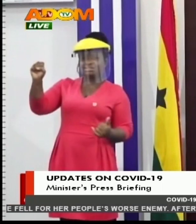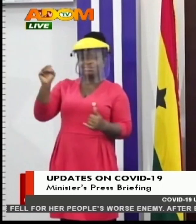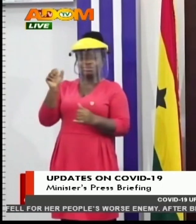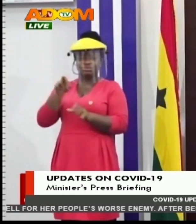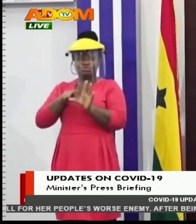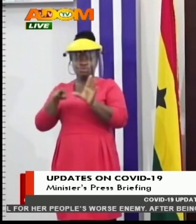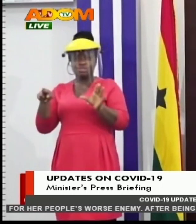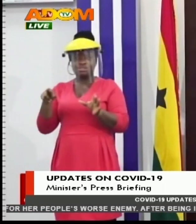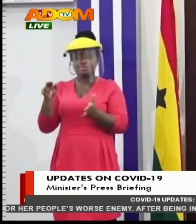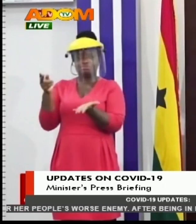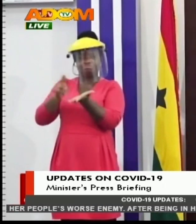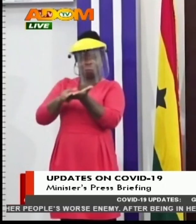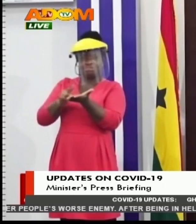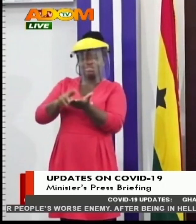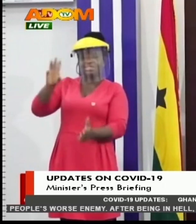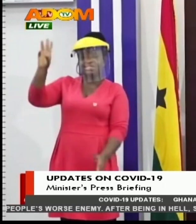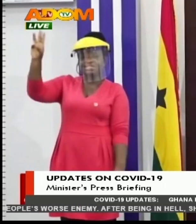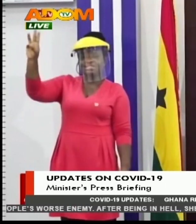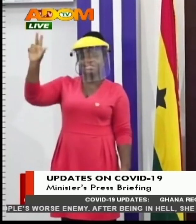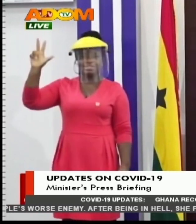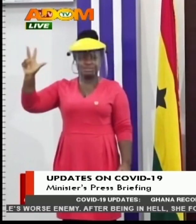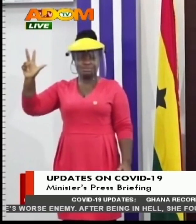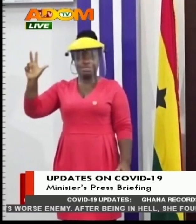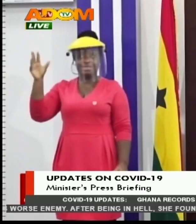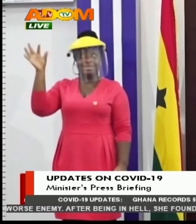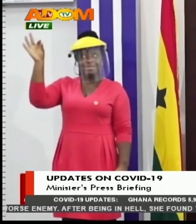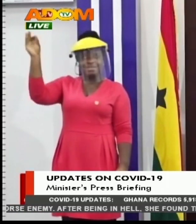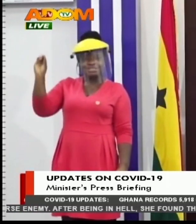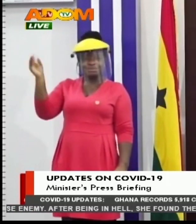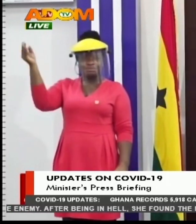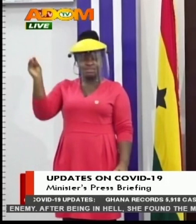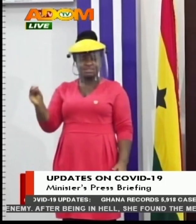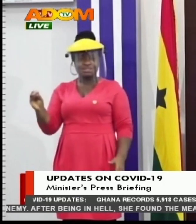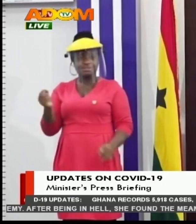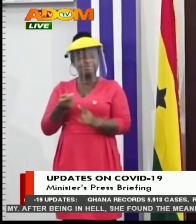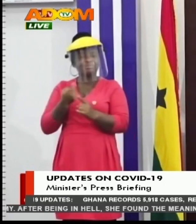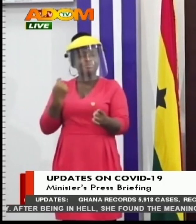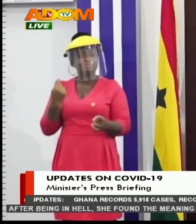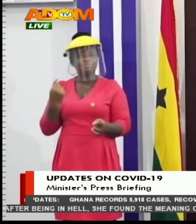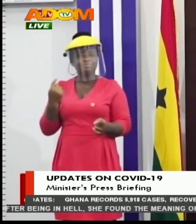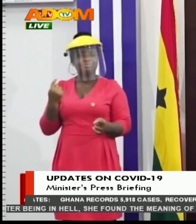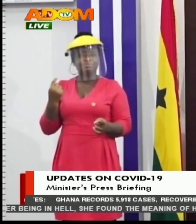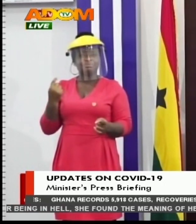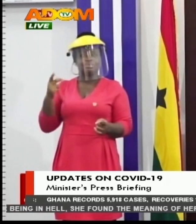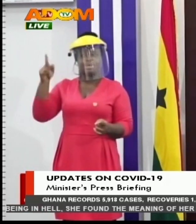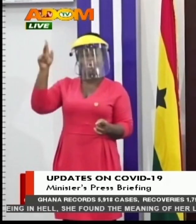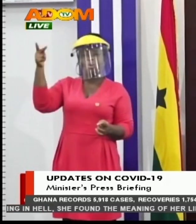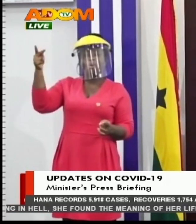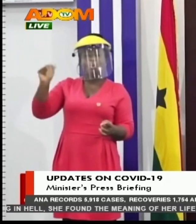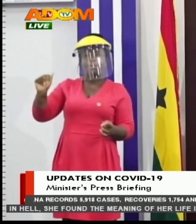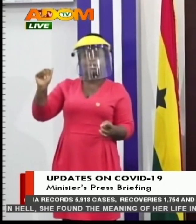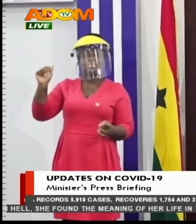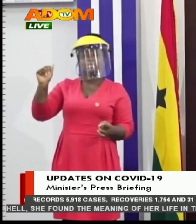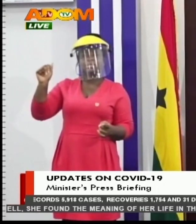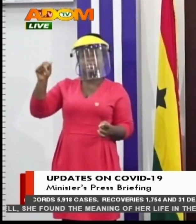Volta region reported 7 new cases, mainly from about 4 districts who had 1.